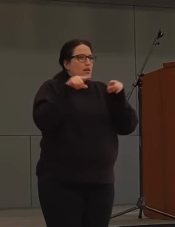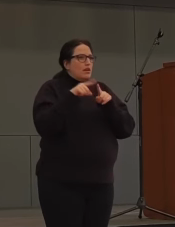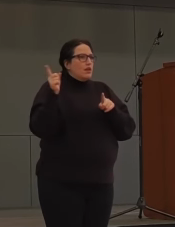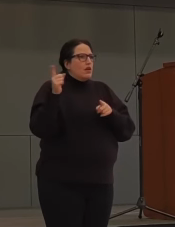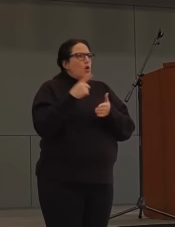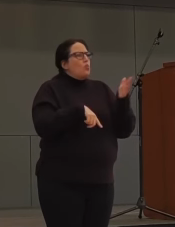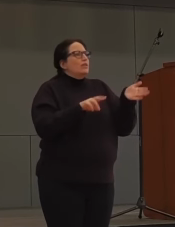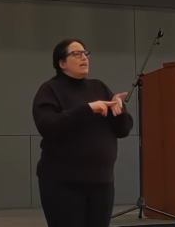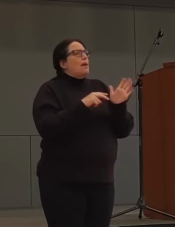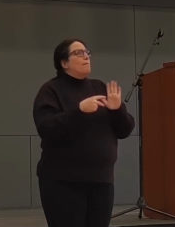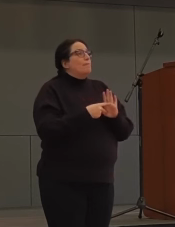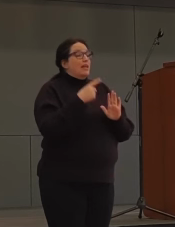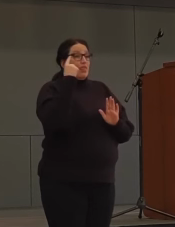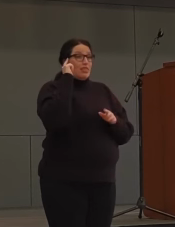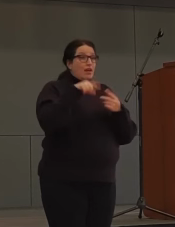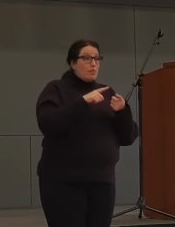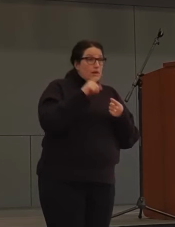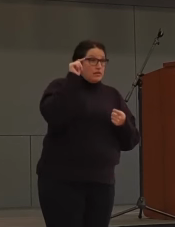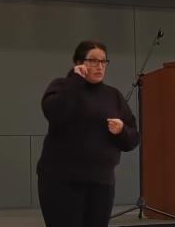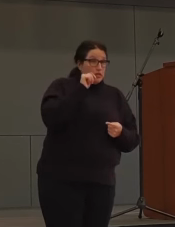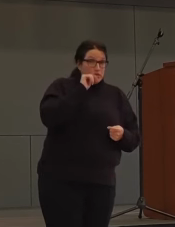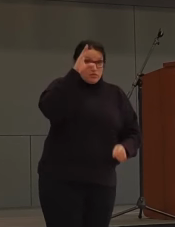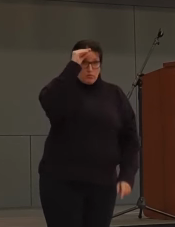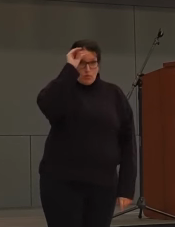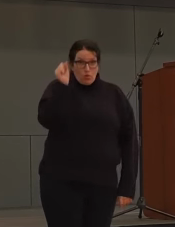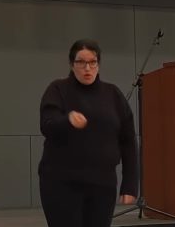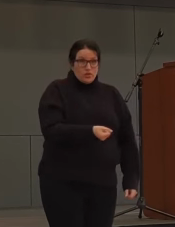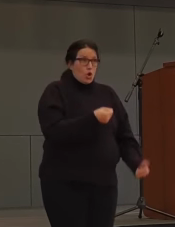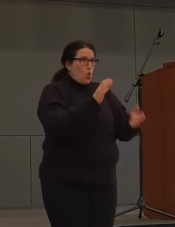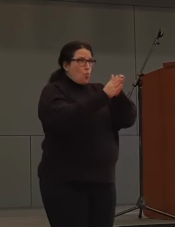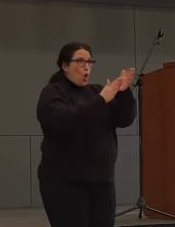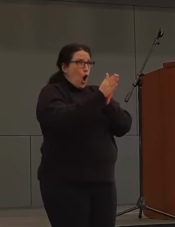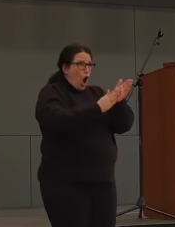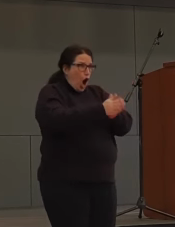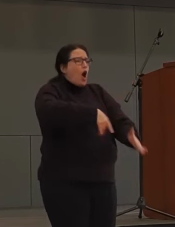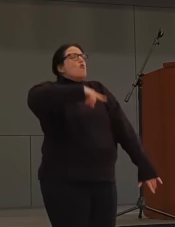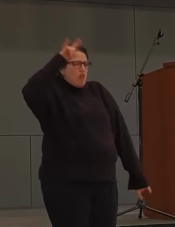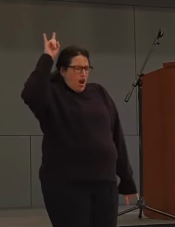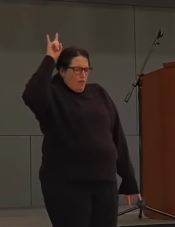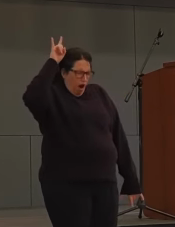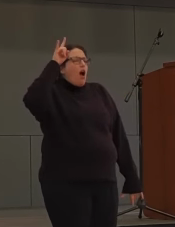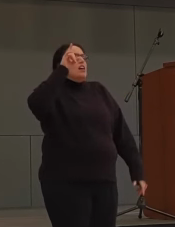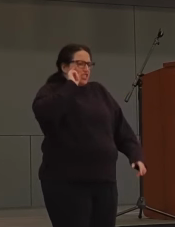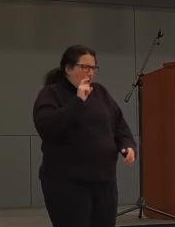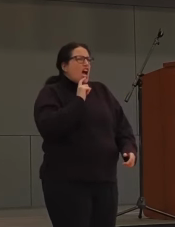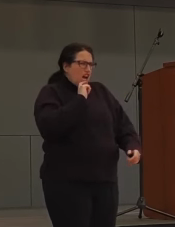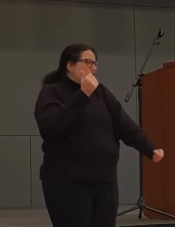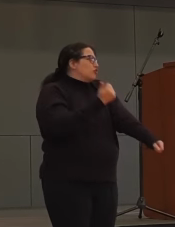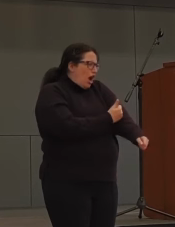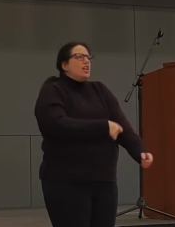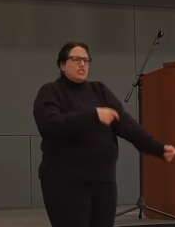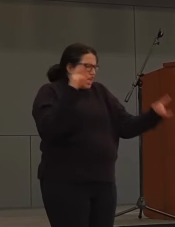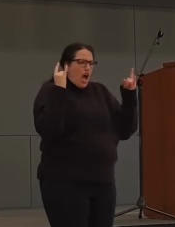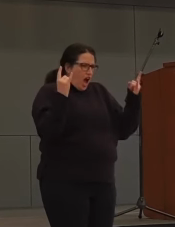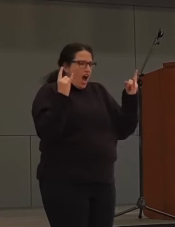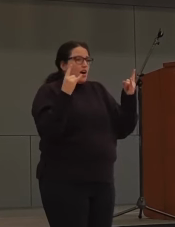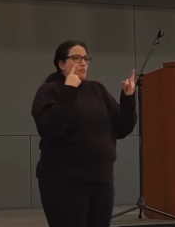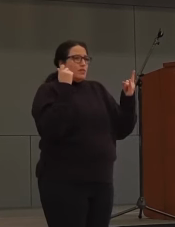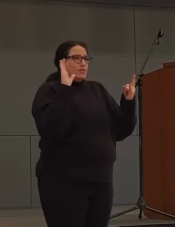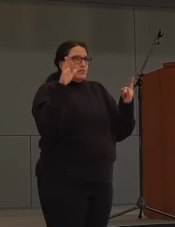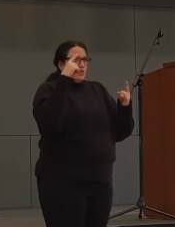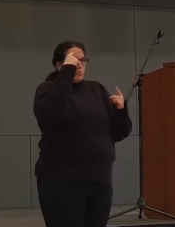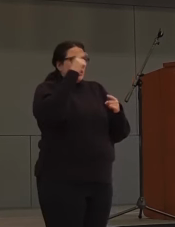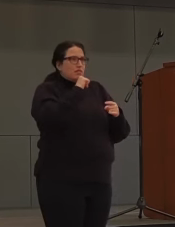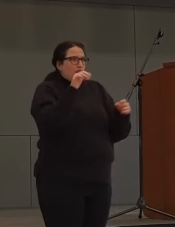think about teenage boys, right? They're all into sex, drugs, rock and roll, and everything in between. It's because their brains are not